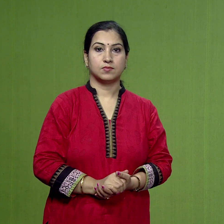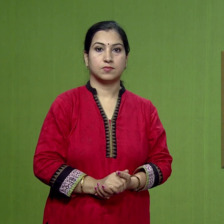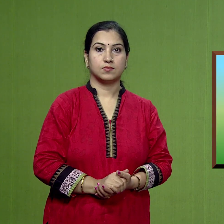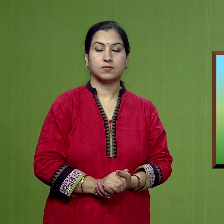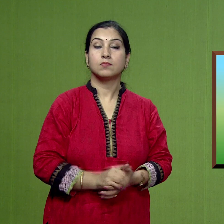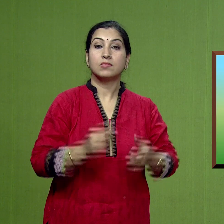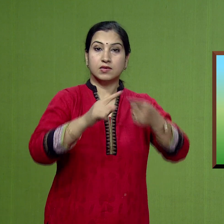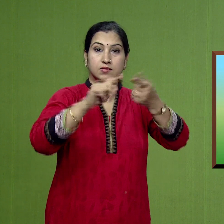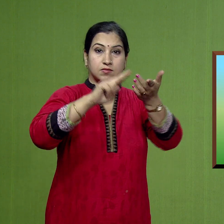Environment.